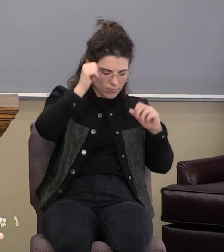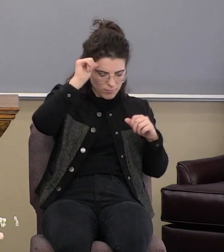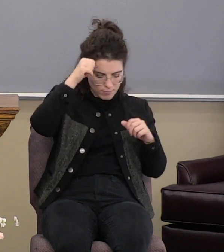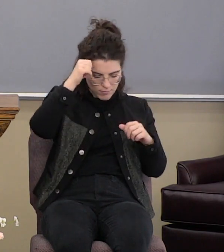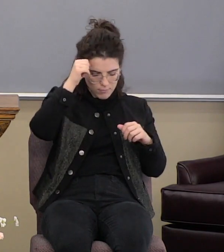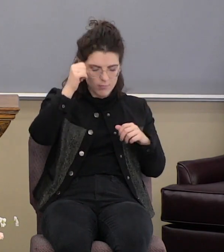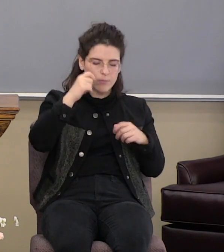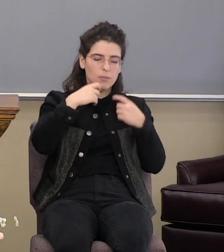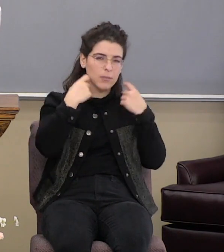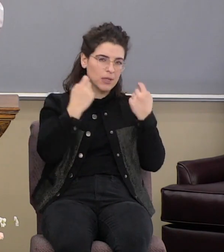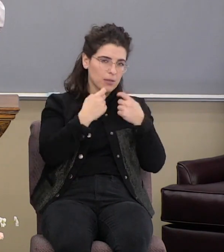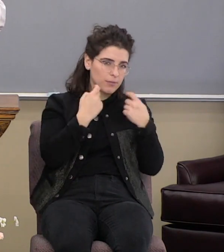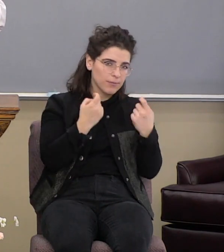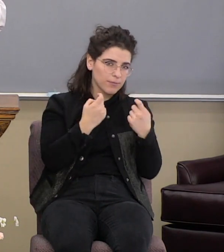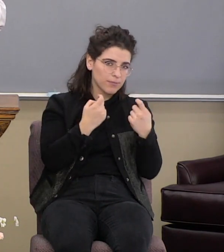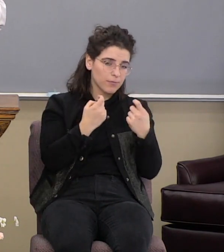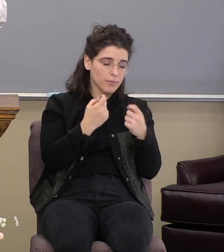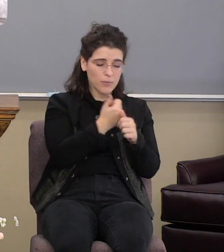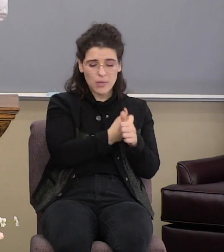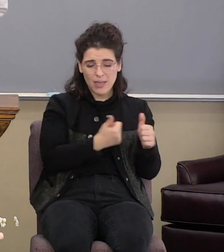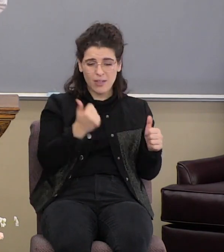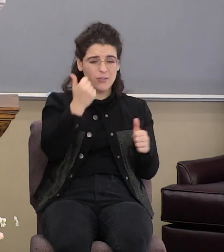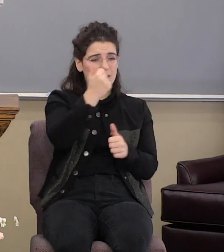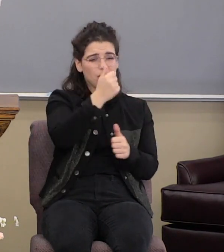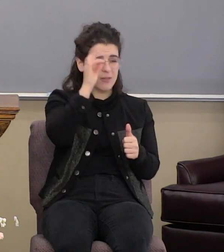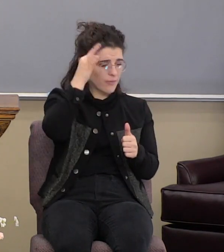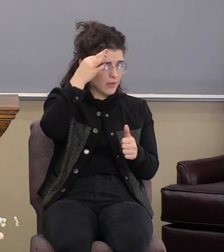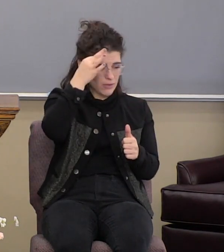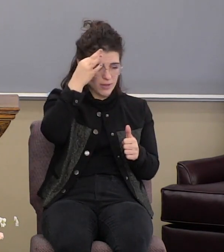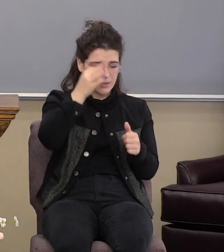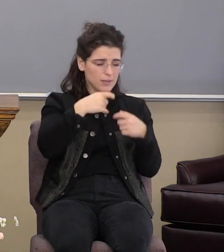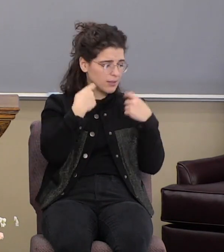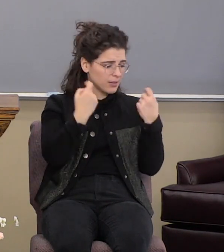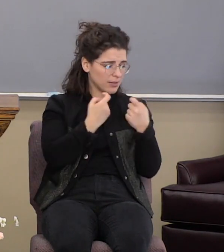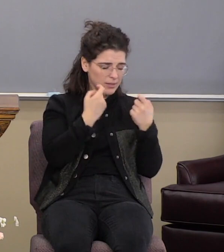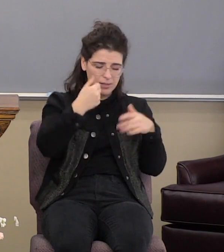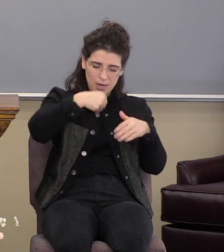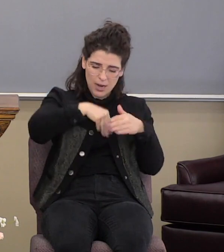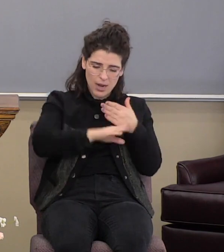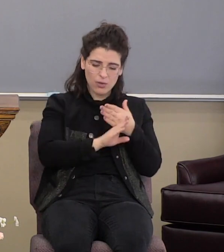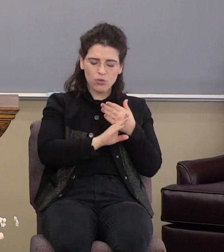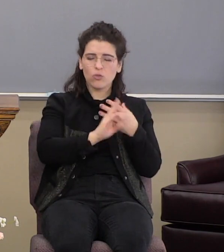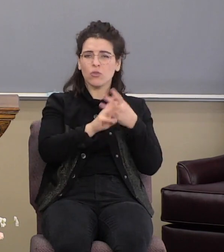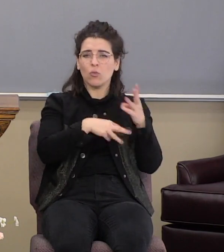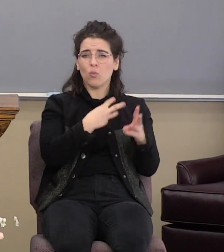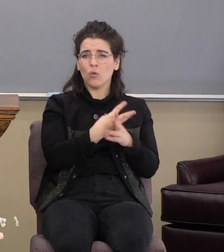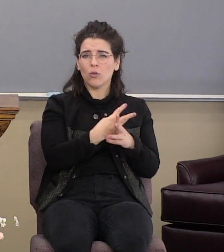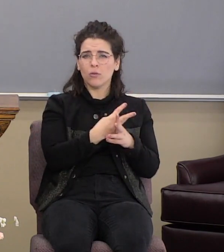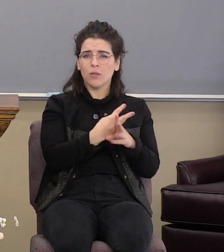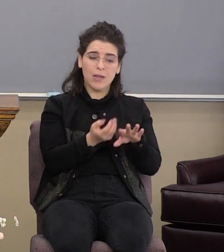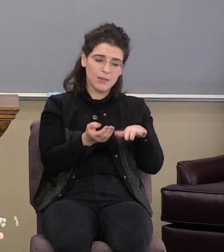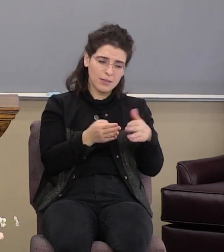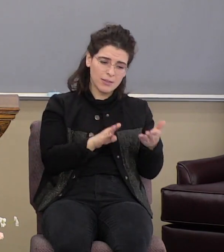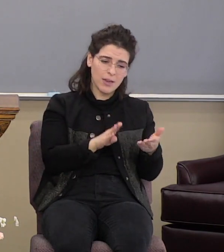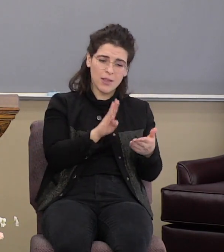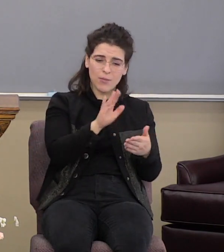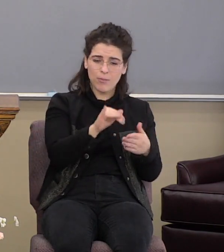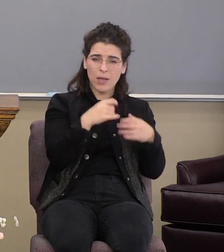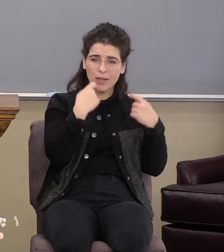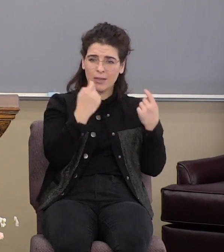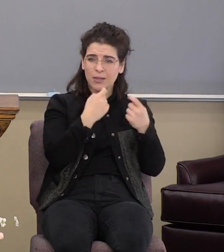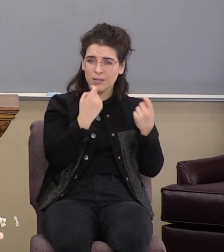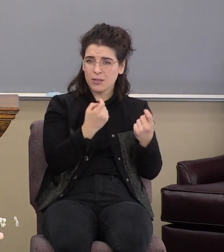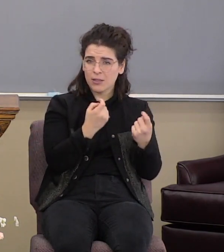again, as the federal head, sin enters into the world, and death by sin, for all have sinned. You know what Jesus